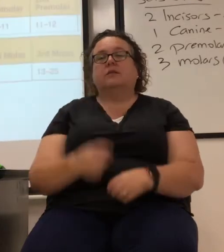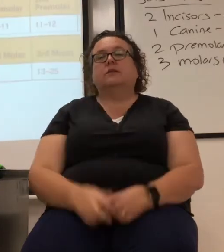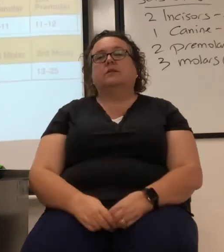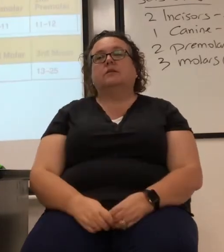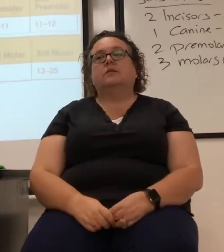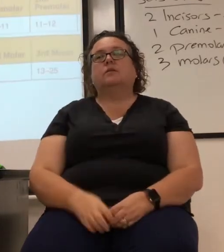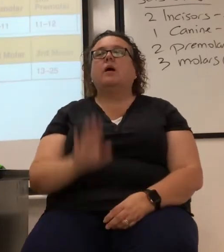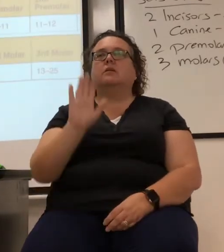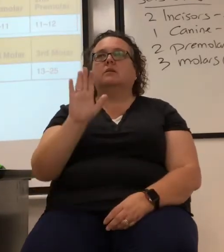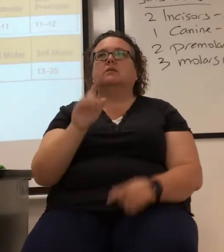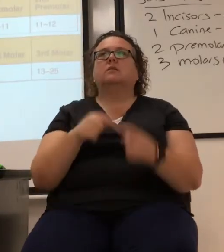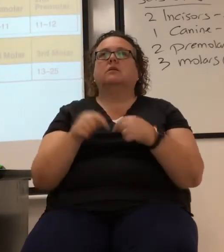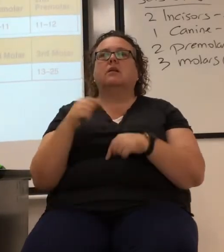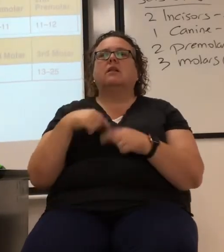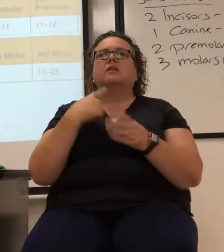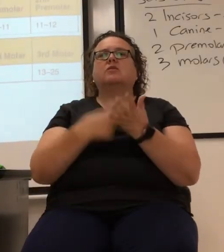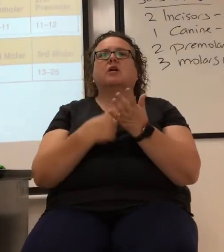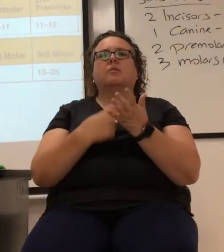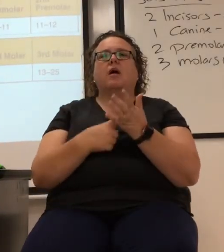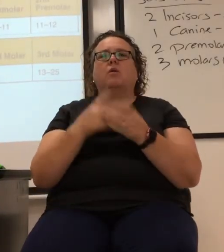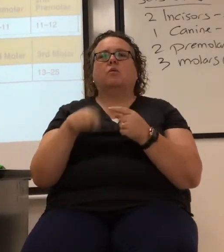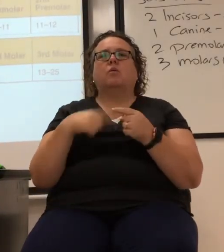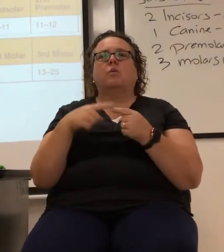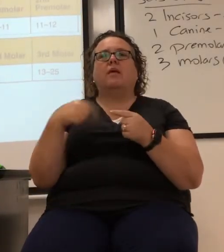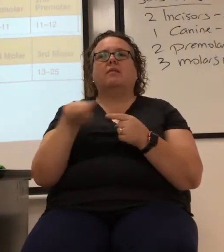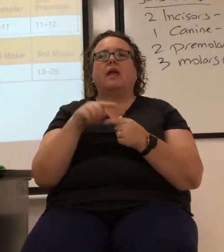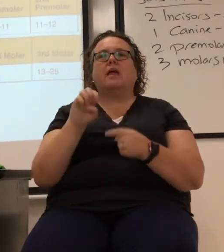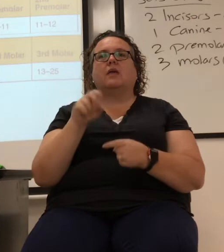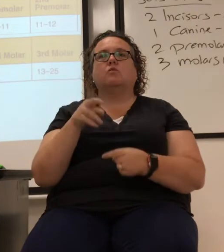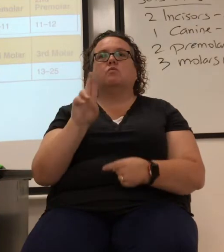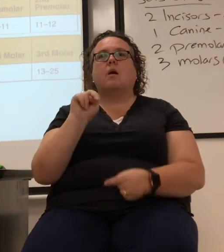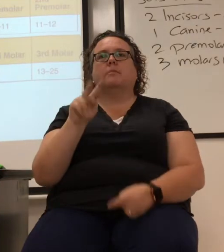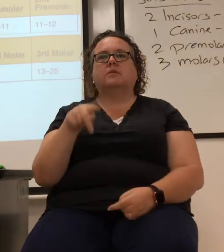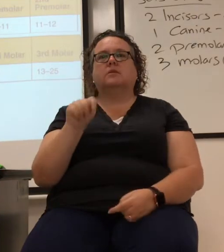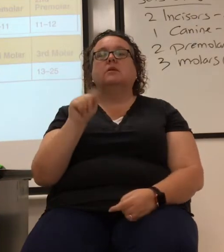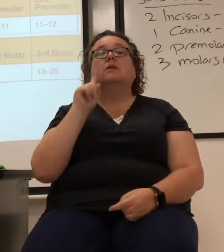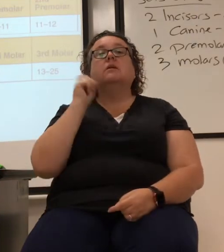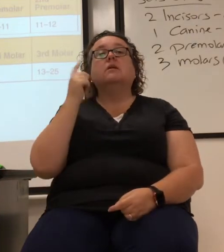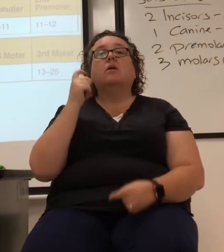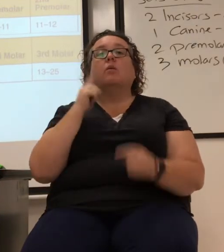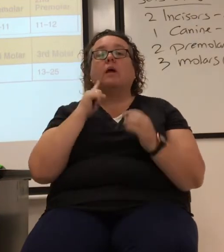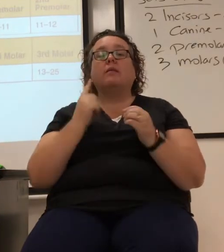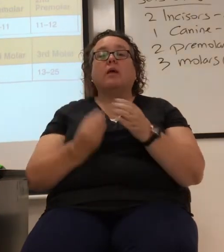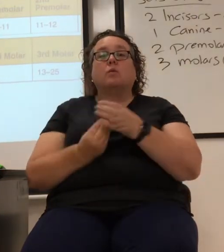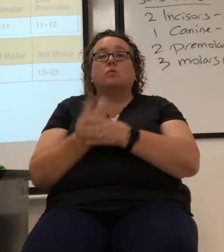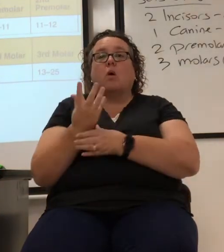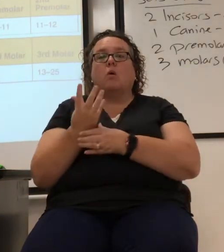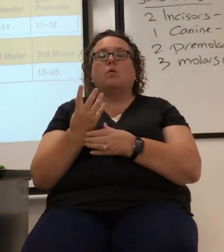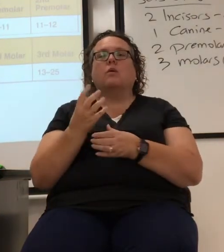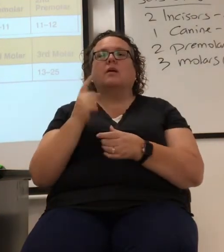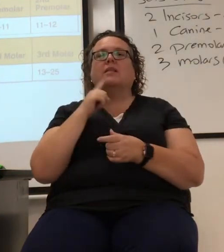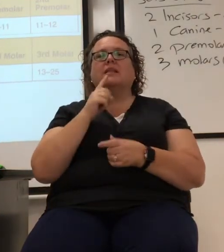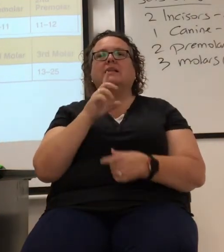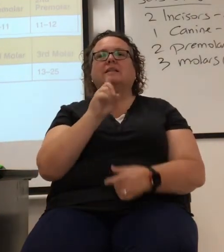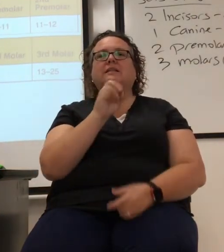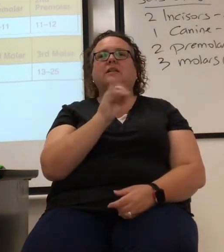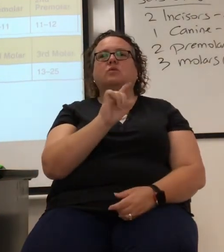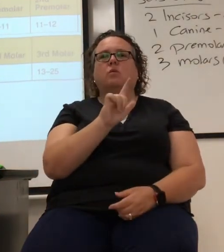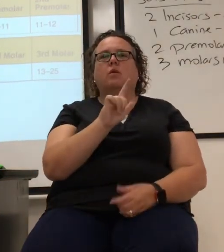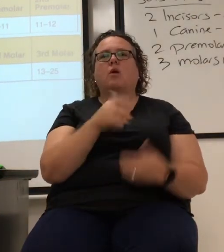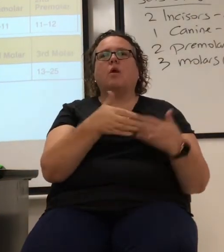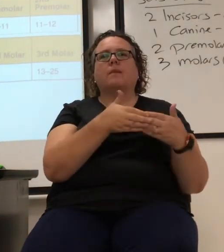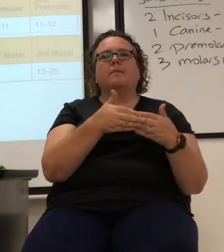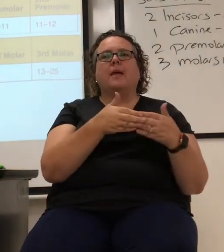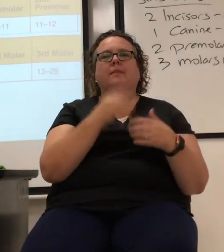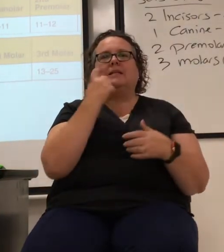actually, let's talk about when they erupt. The deciduous teeth are the baby teeth, and I'm not really concerned about those. But they do